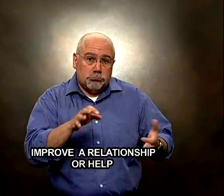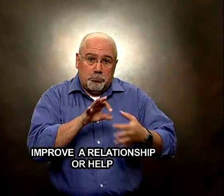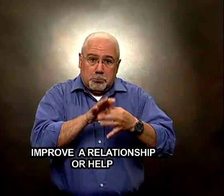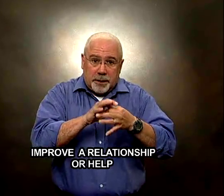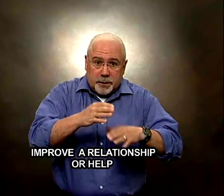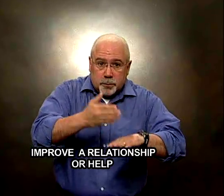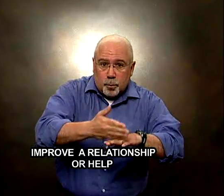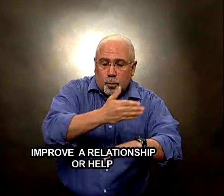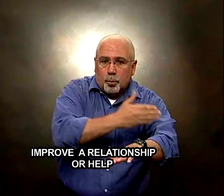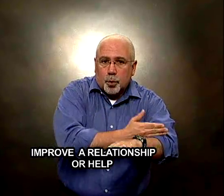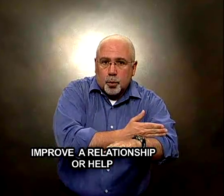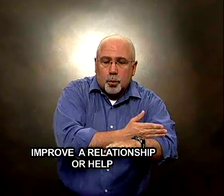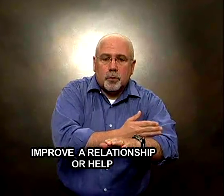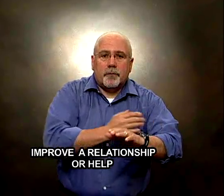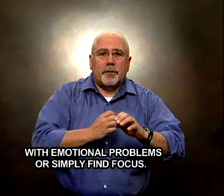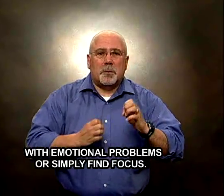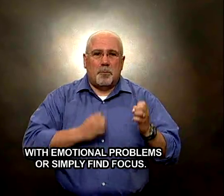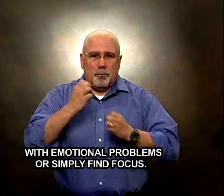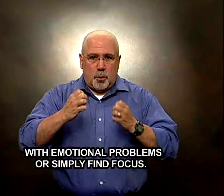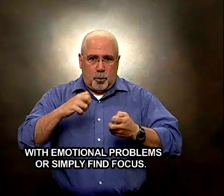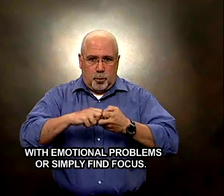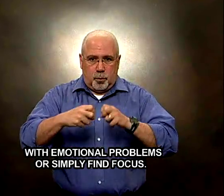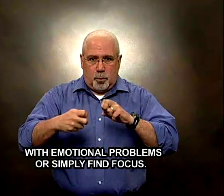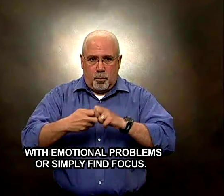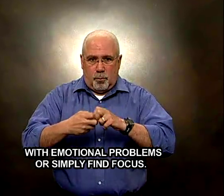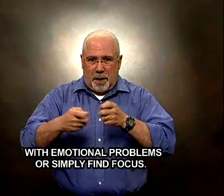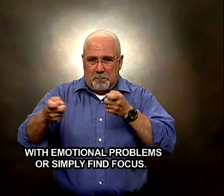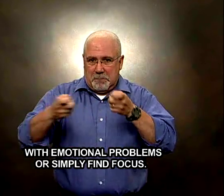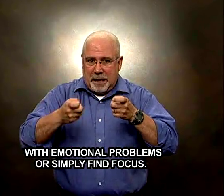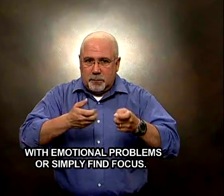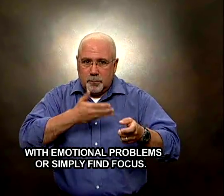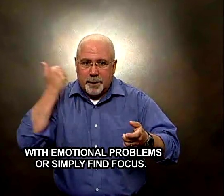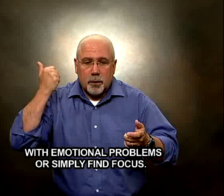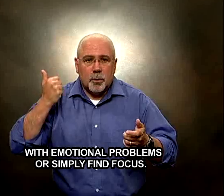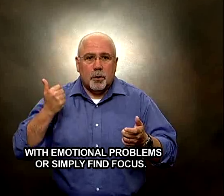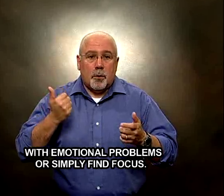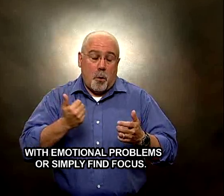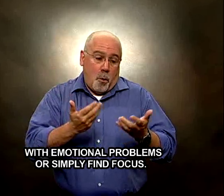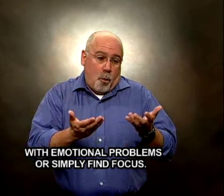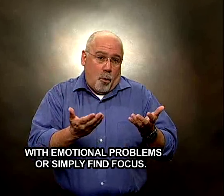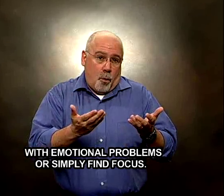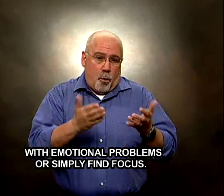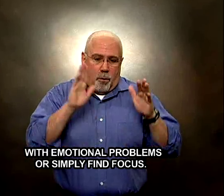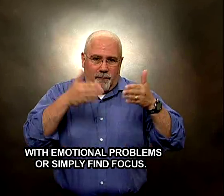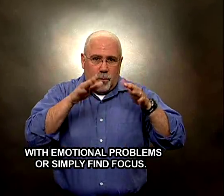improve a relationship, or help with emotional problems, or simply find focus.